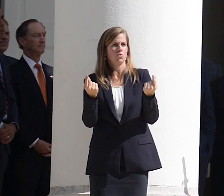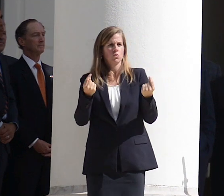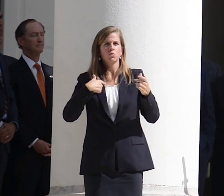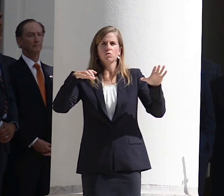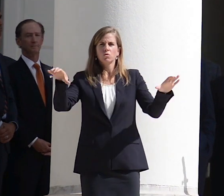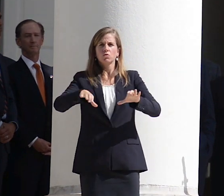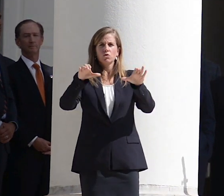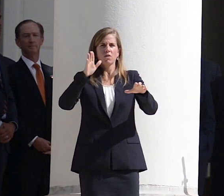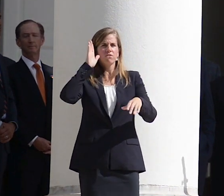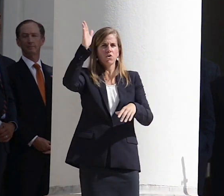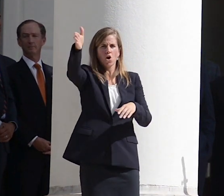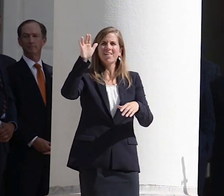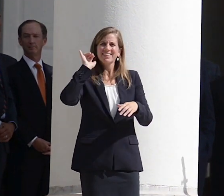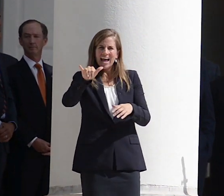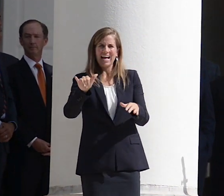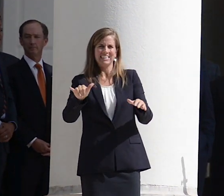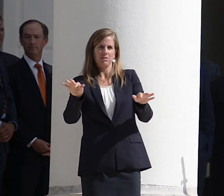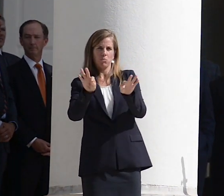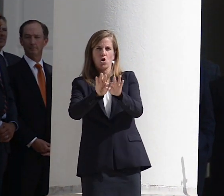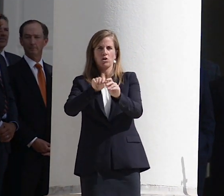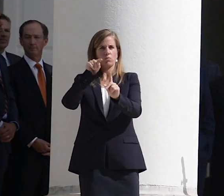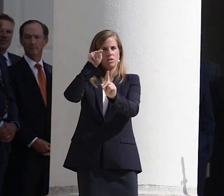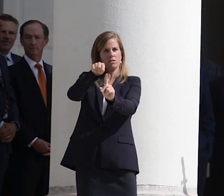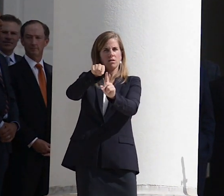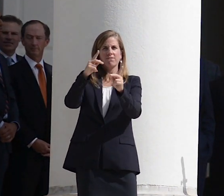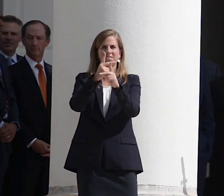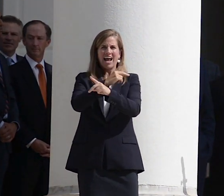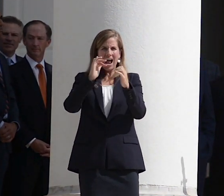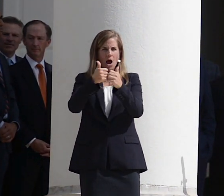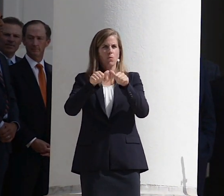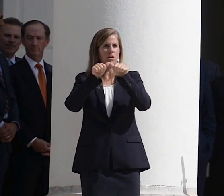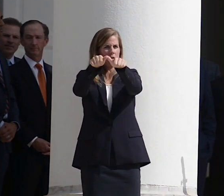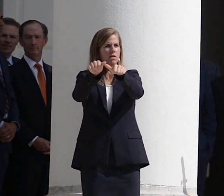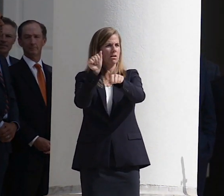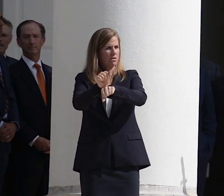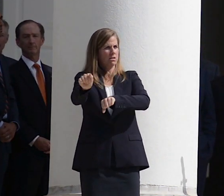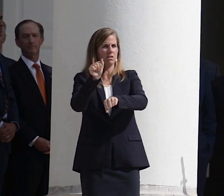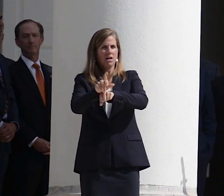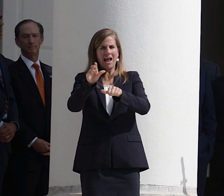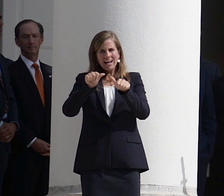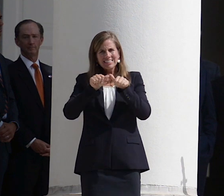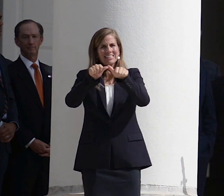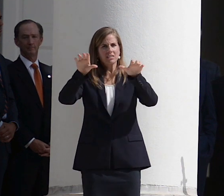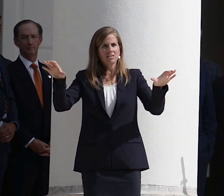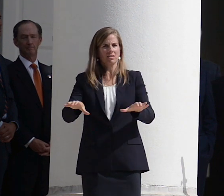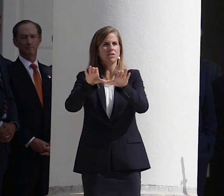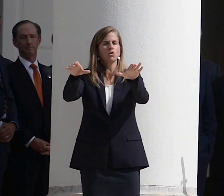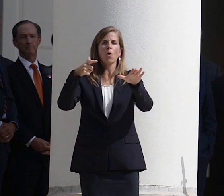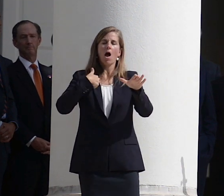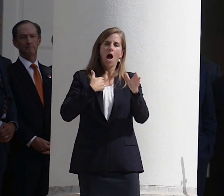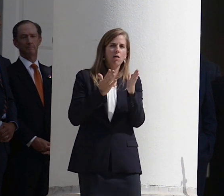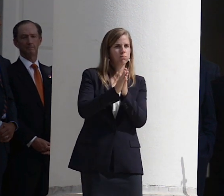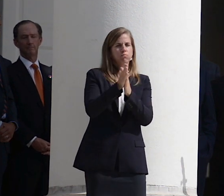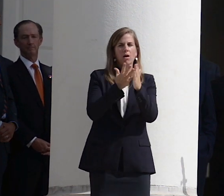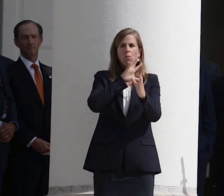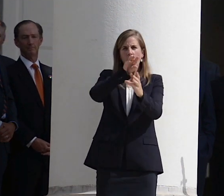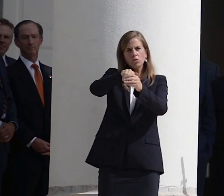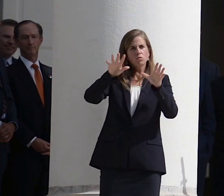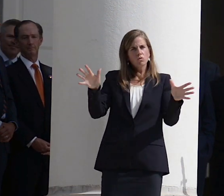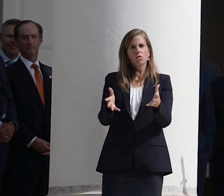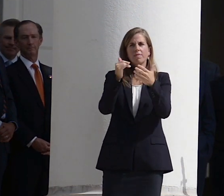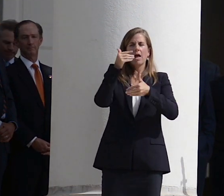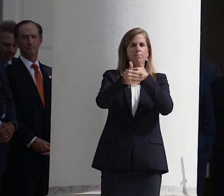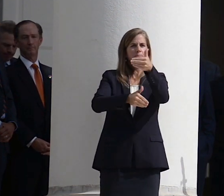as an alumnus and former faculty member, I'm heartened by the progress so far and eager to help continue that progress, though I fully recognize